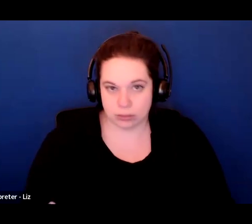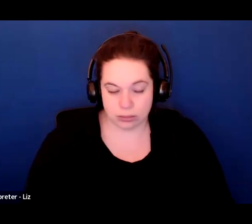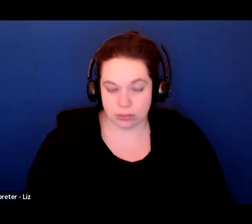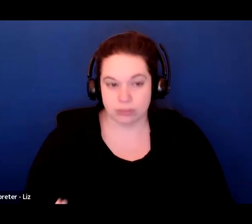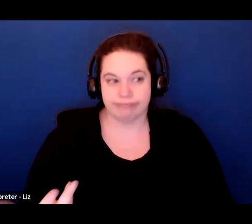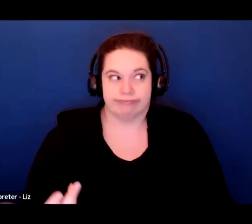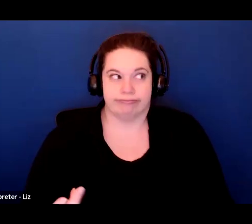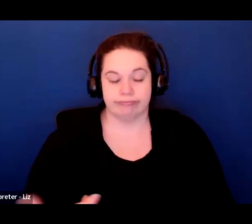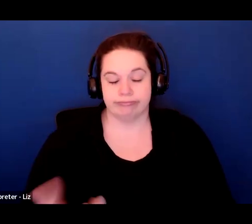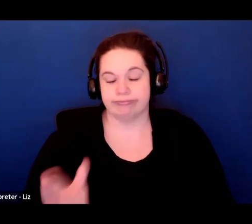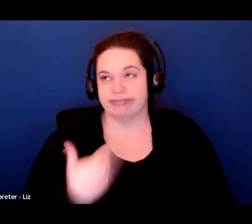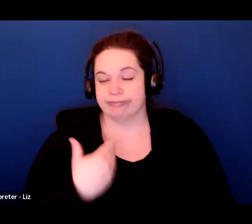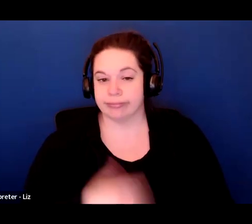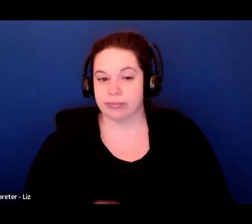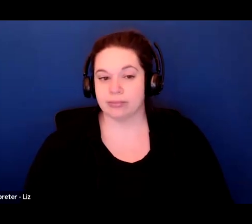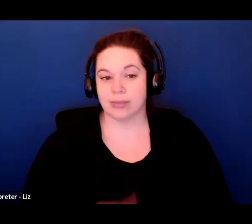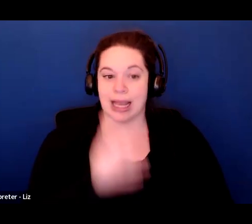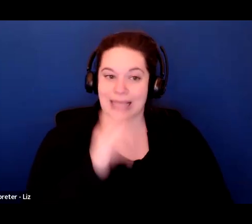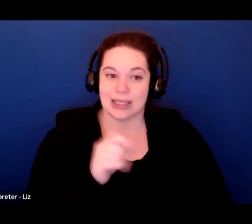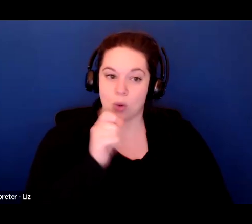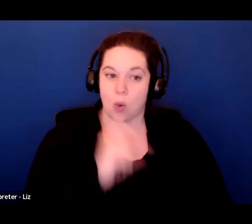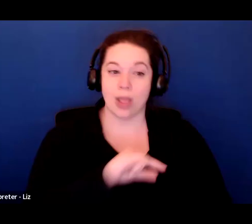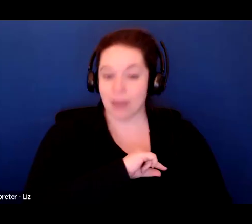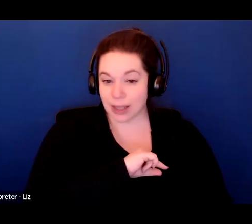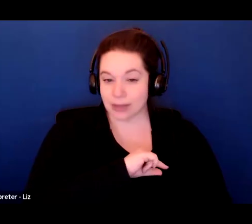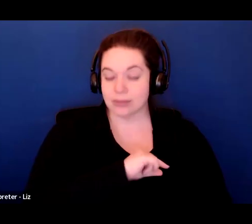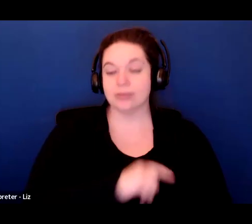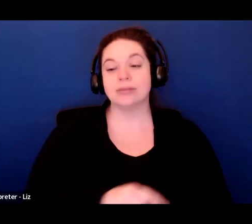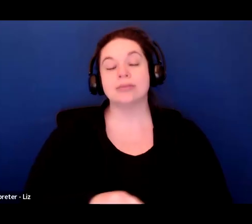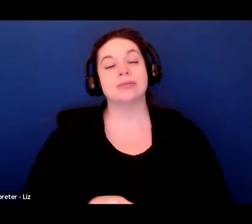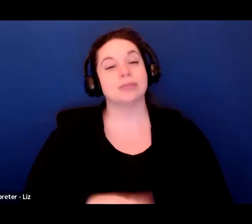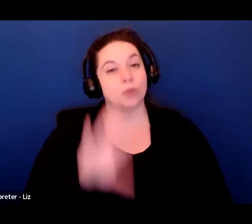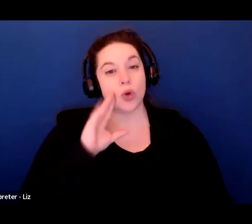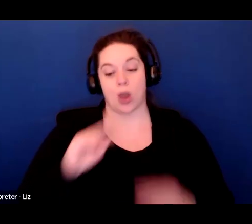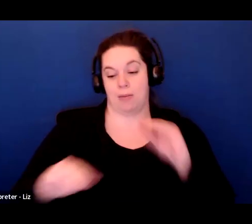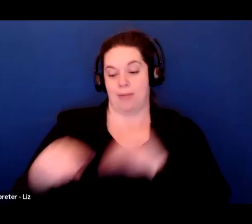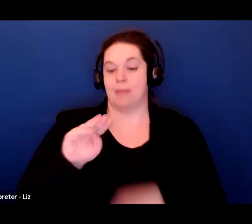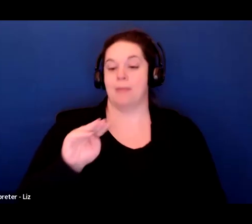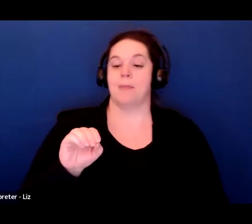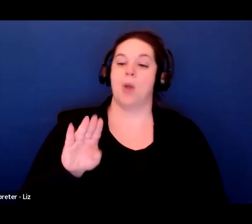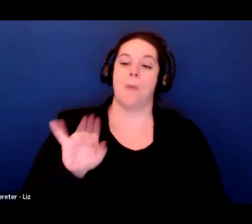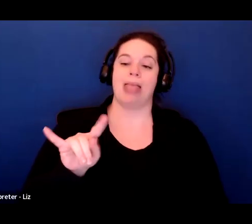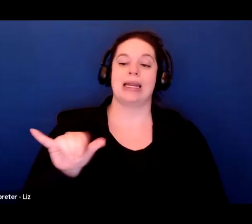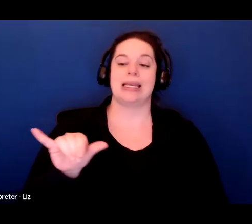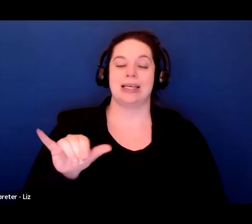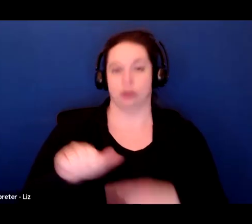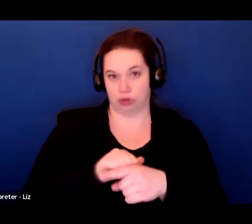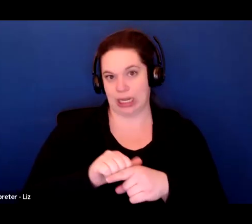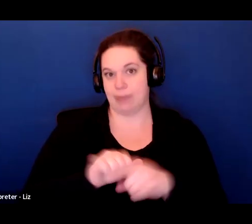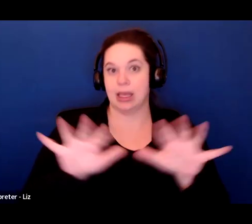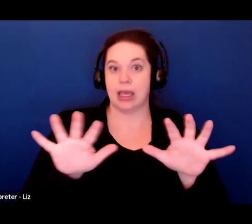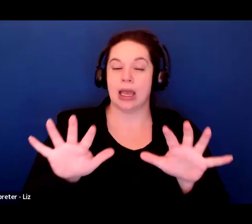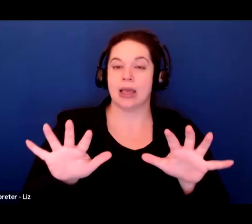hmm, I guess I don't qualify for this. But, mobility training can be massaged